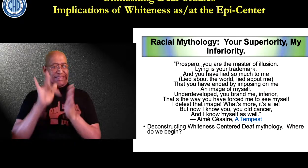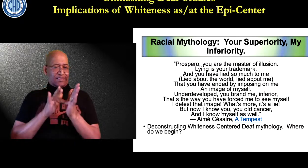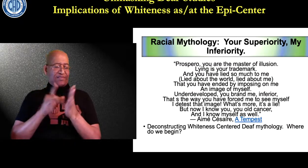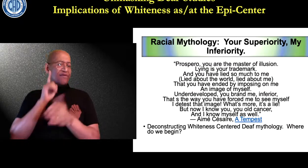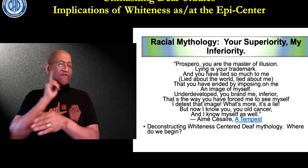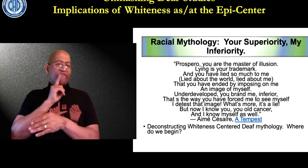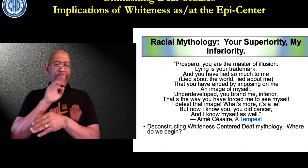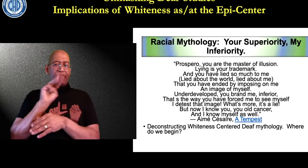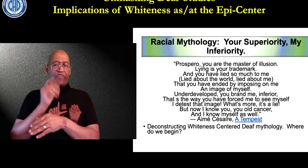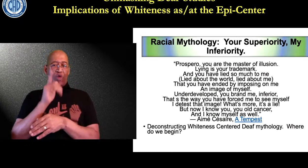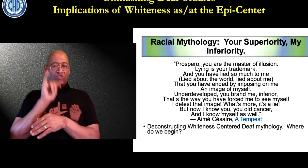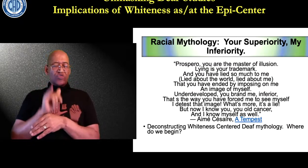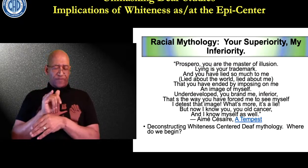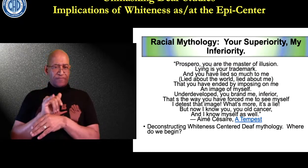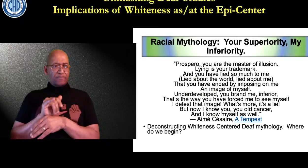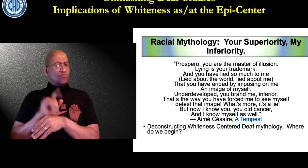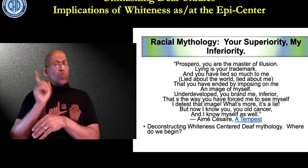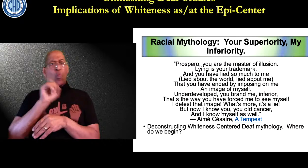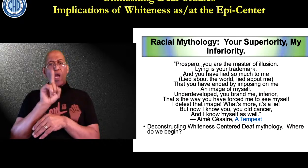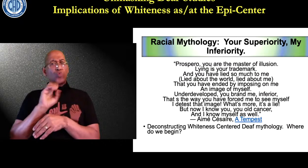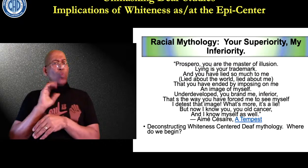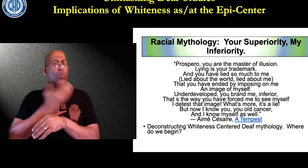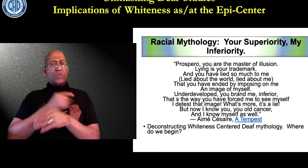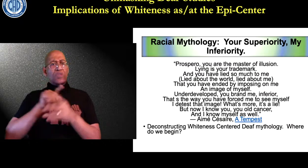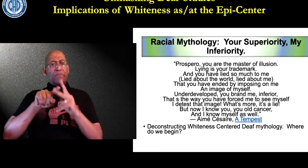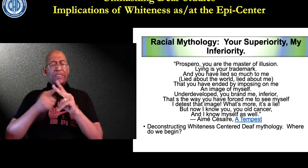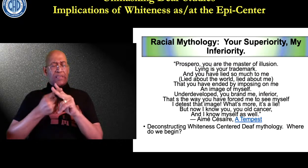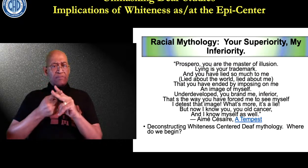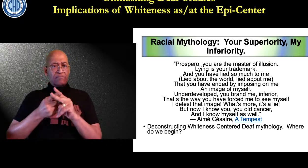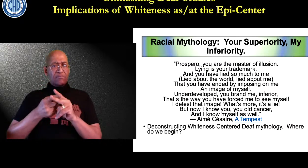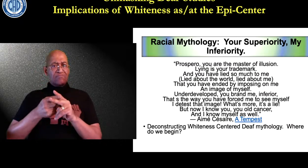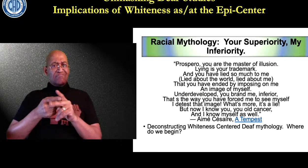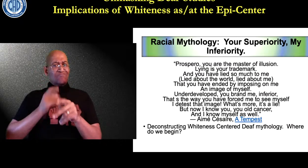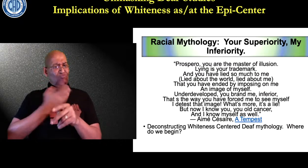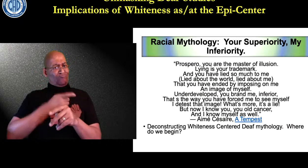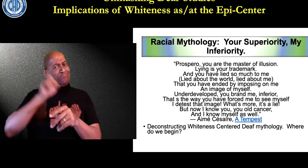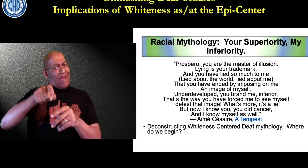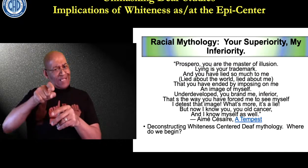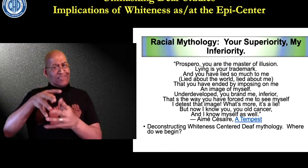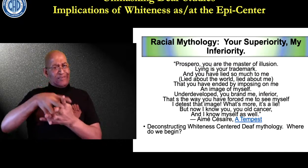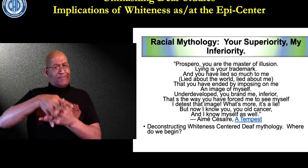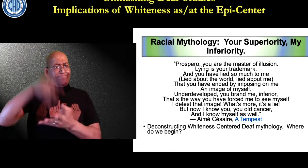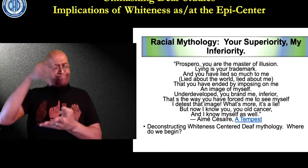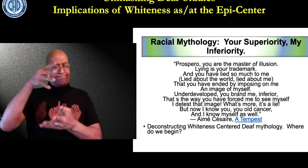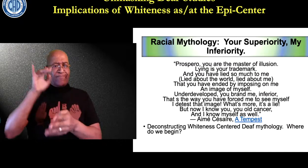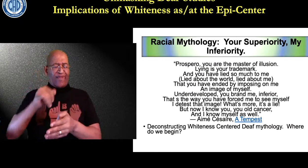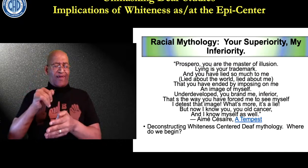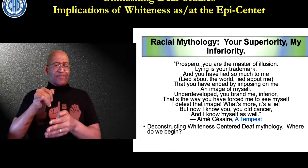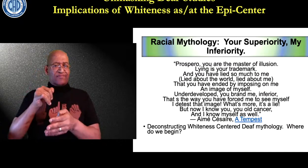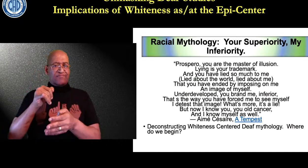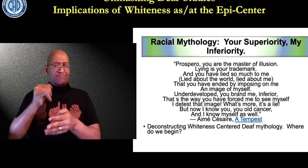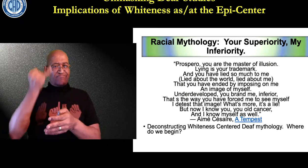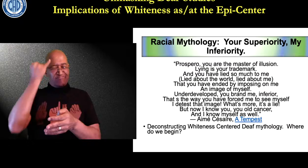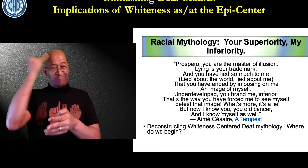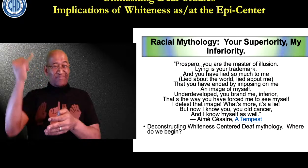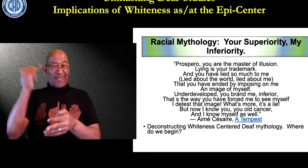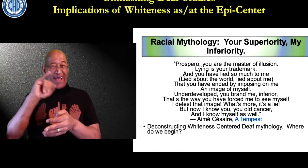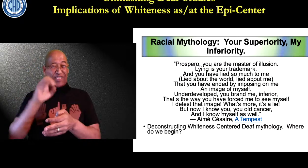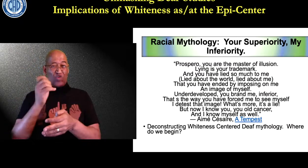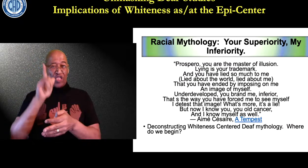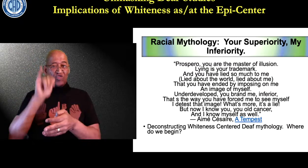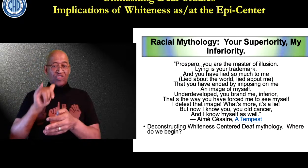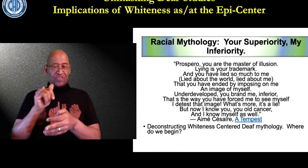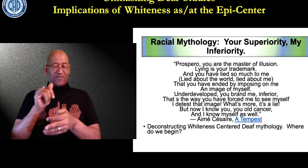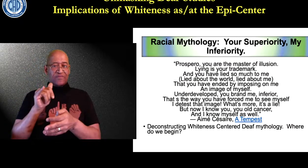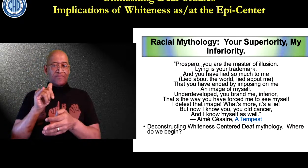So how do we deconstruct whiteness-centered deaf mythology? Where do we